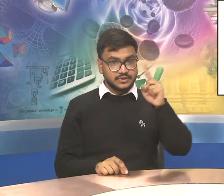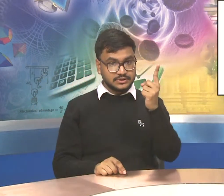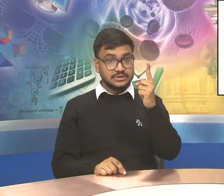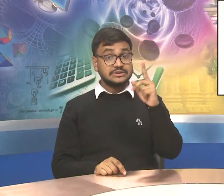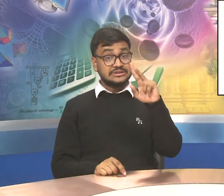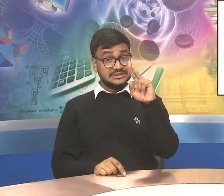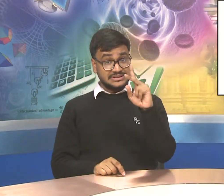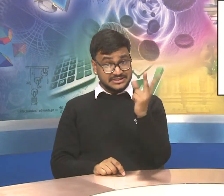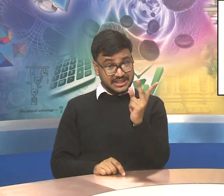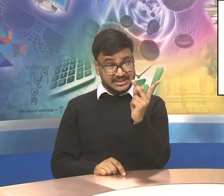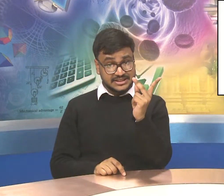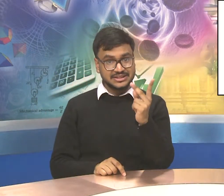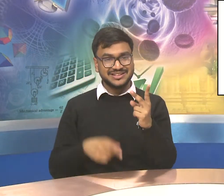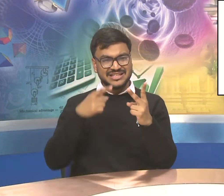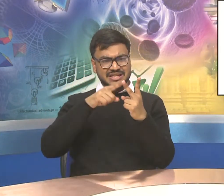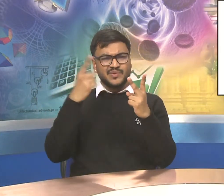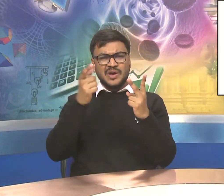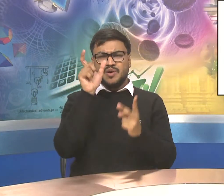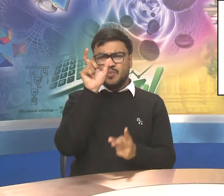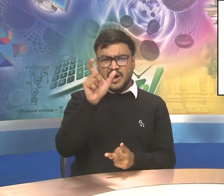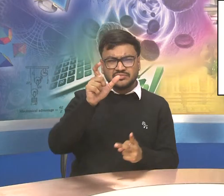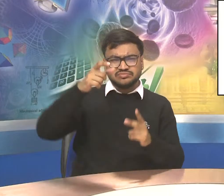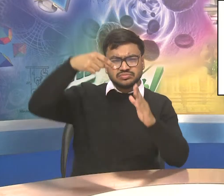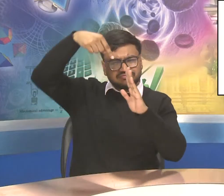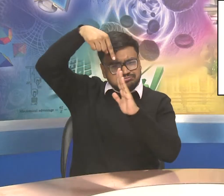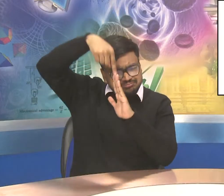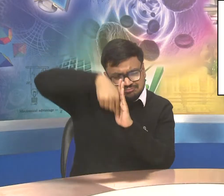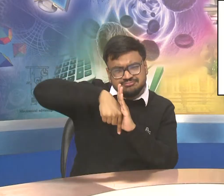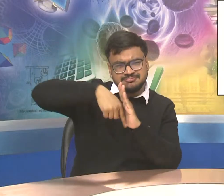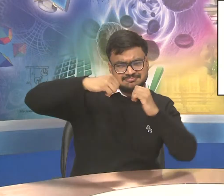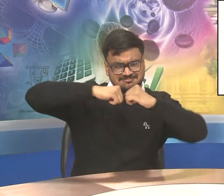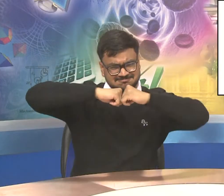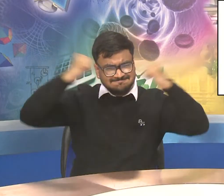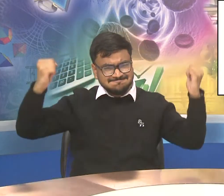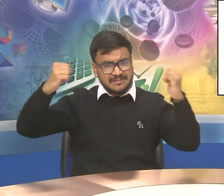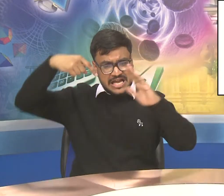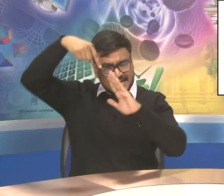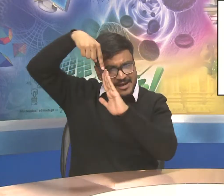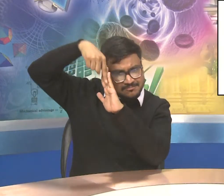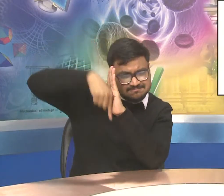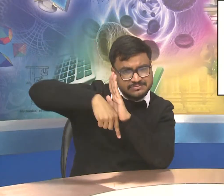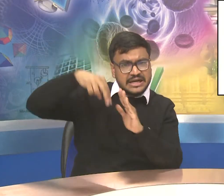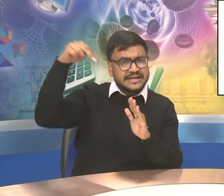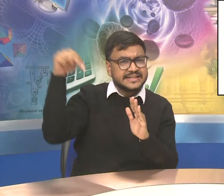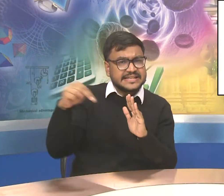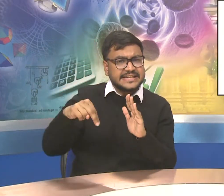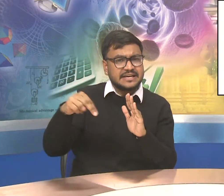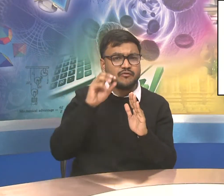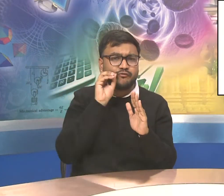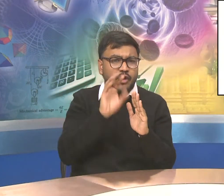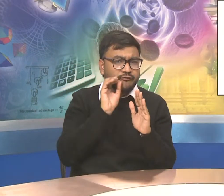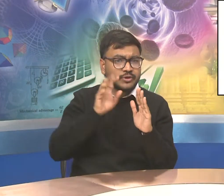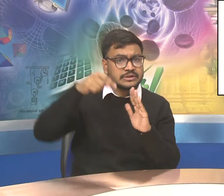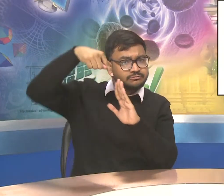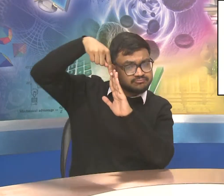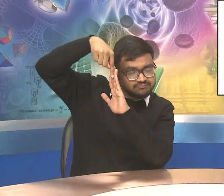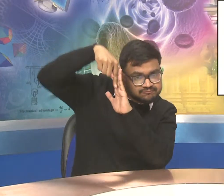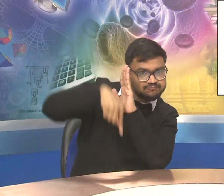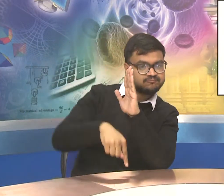First is current information needed. Second is exhaustive information needed.